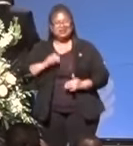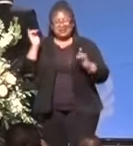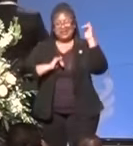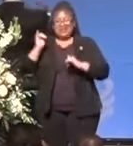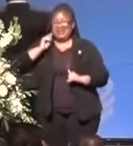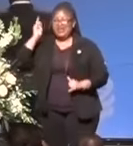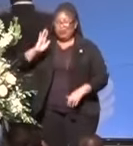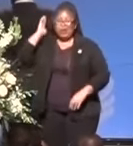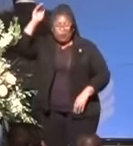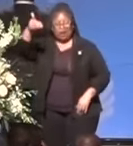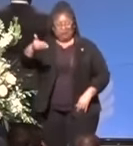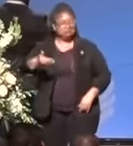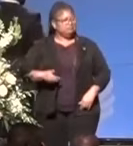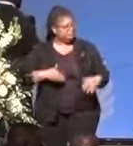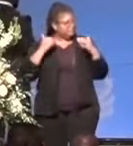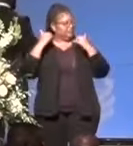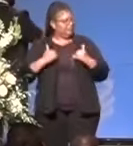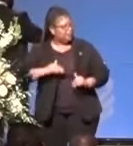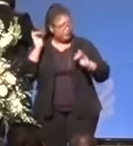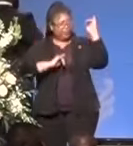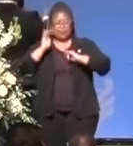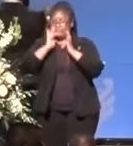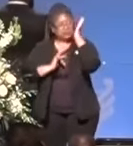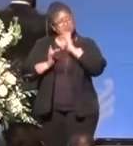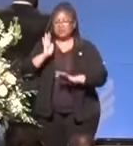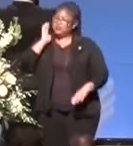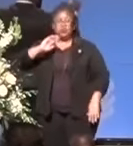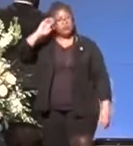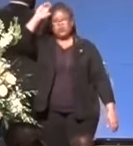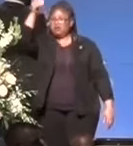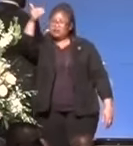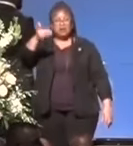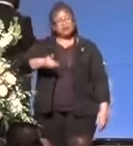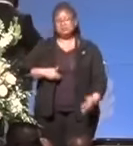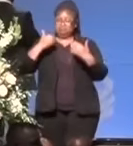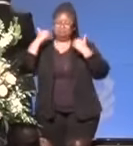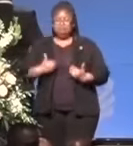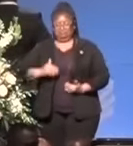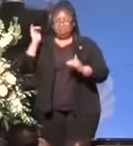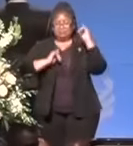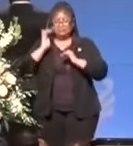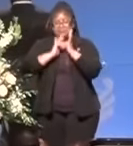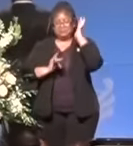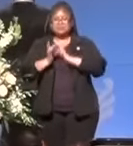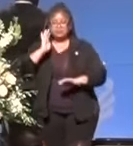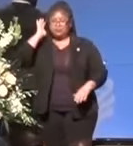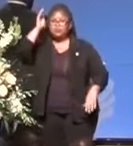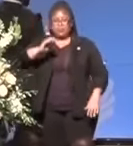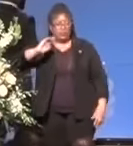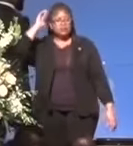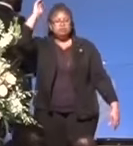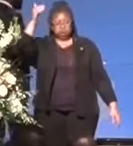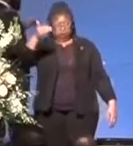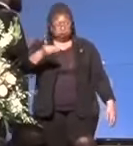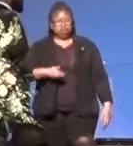I want to be ready when Jesus come. He'll welcome me.